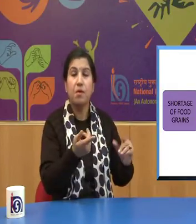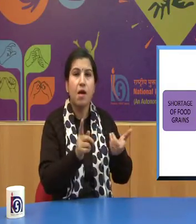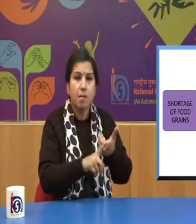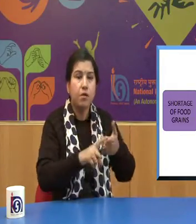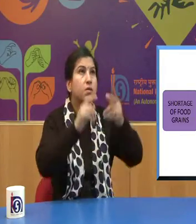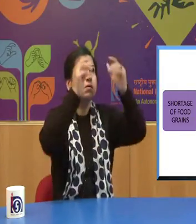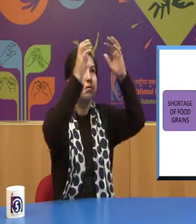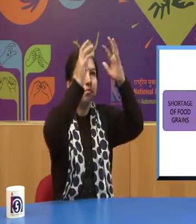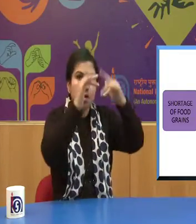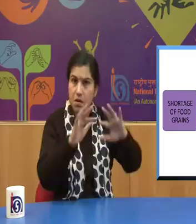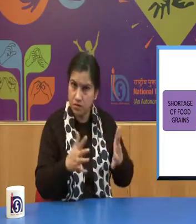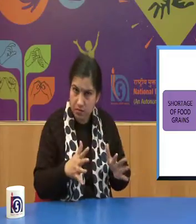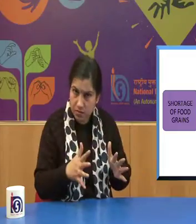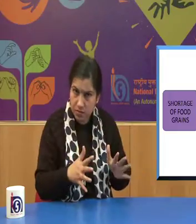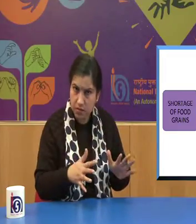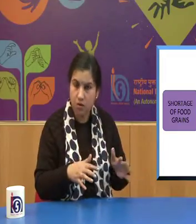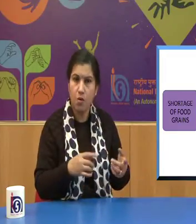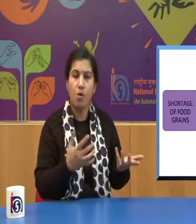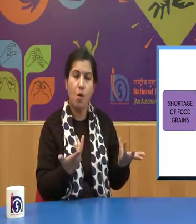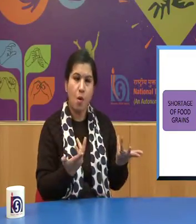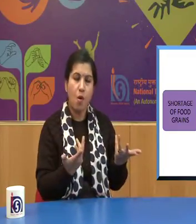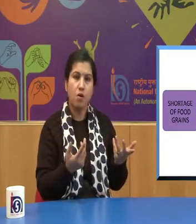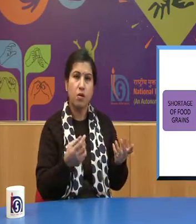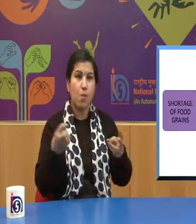crop failure or war, etc.